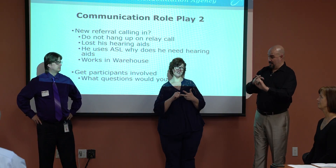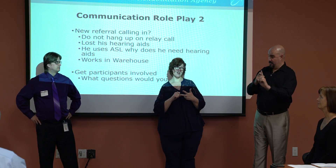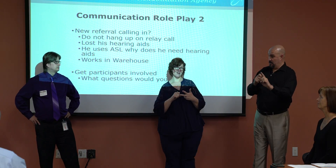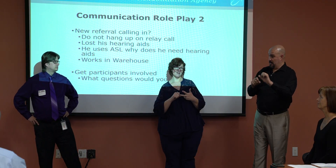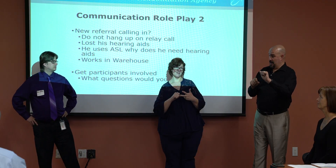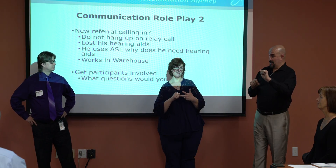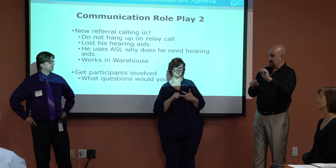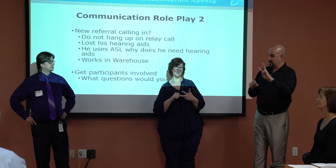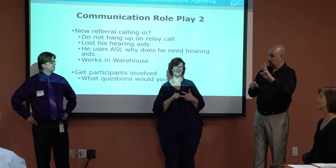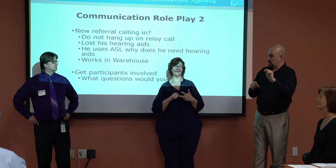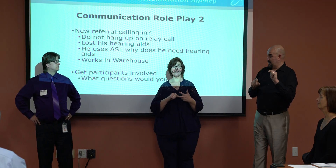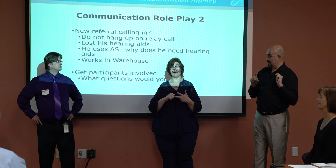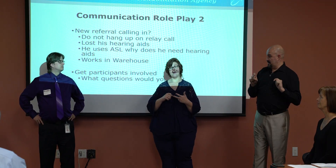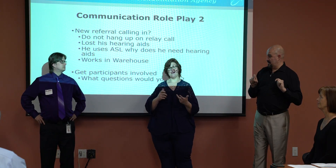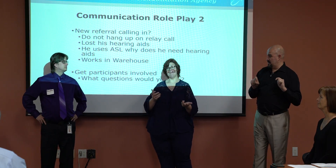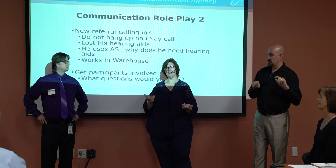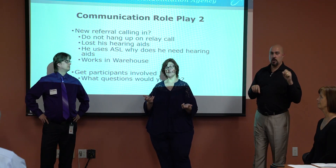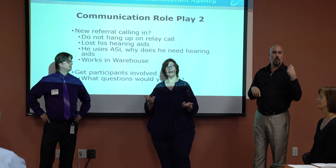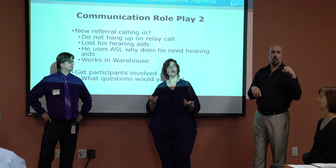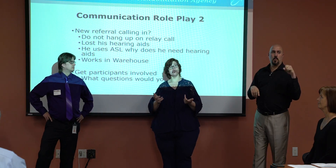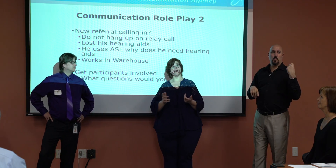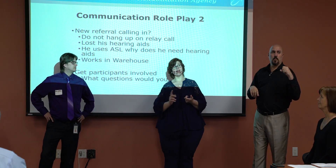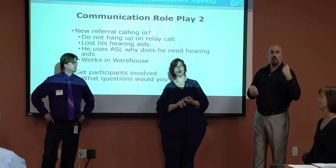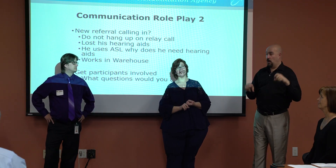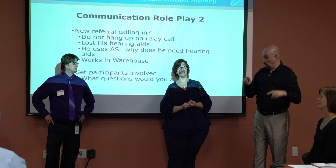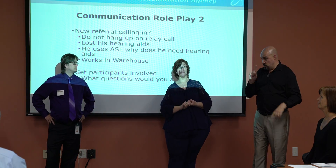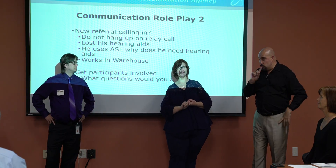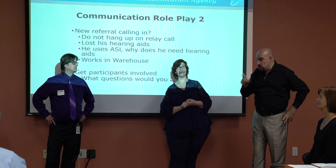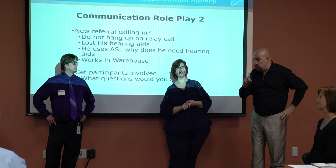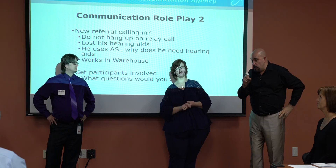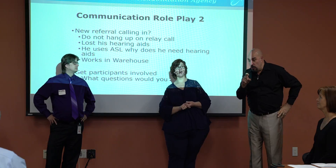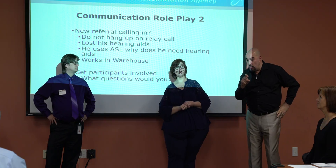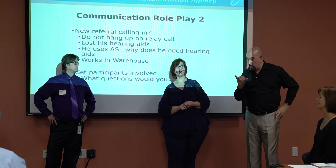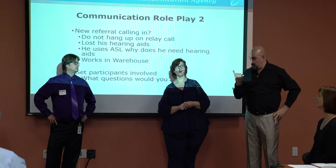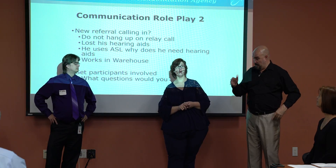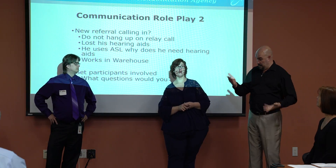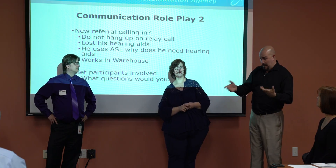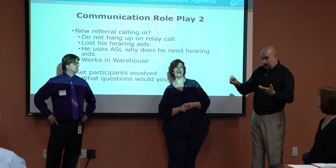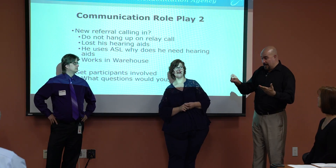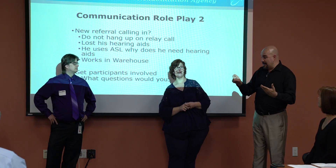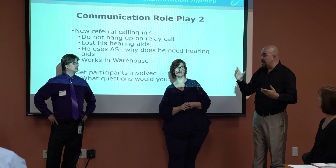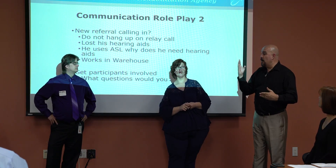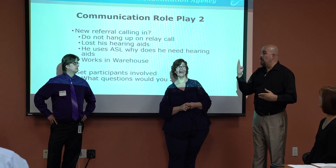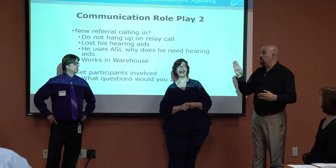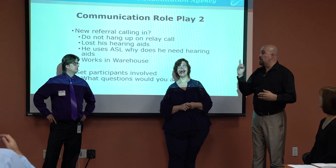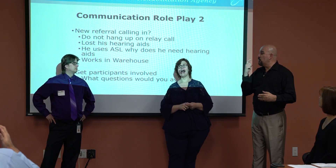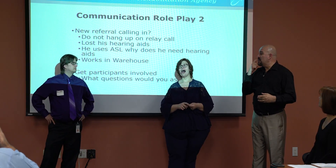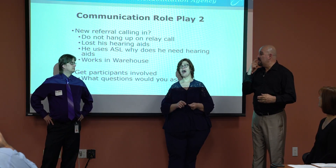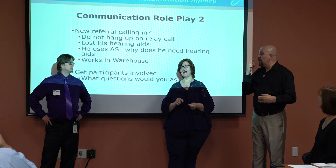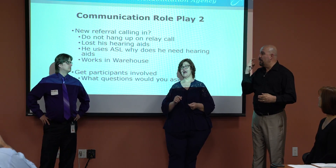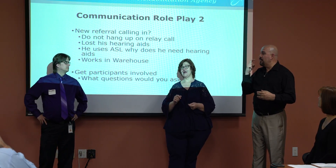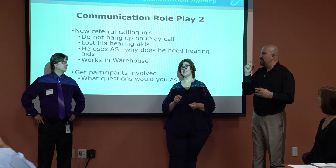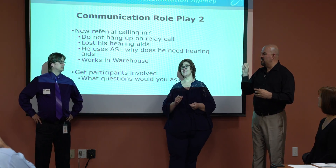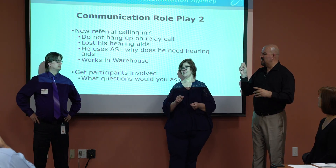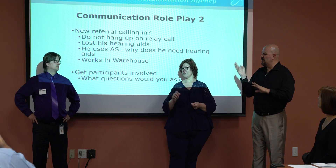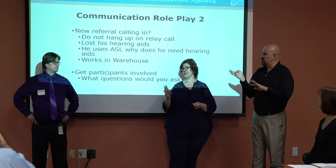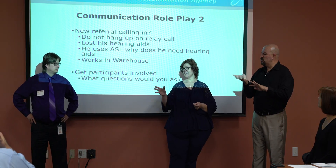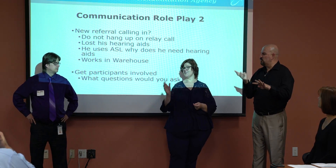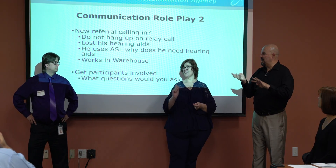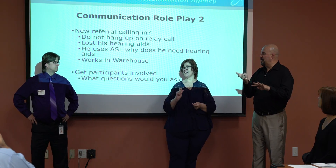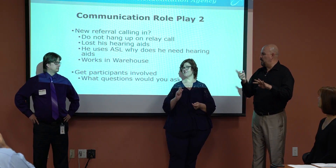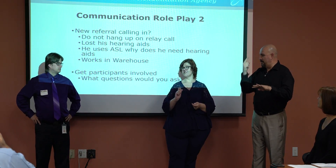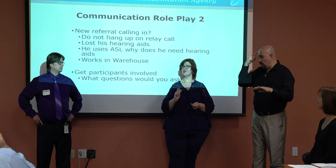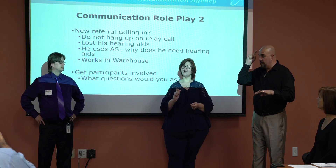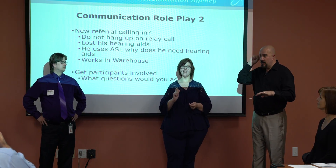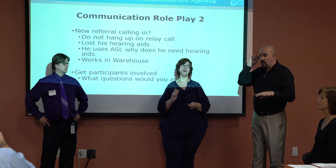Are you sure? Because, I don't know, does that person need a Bluetooth streamer for their hearing aids? We got that one last year. You got